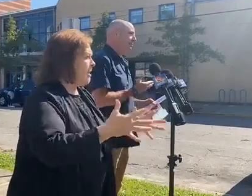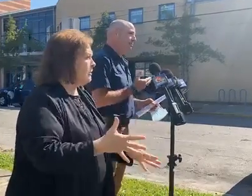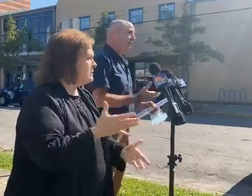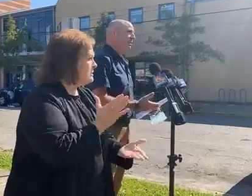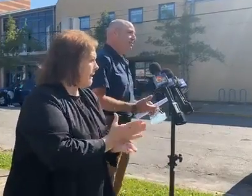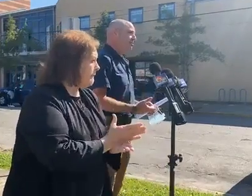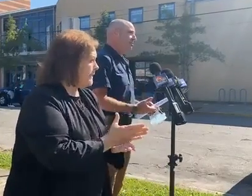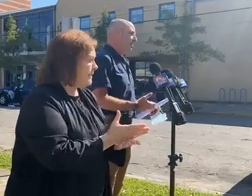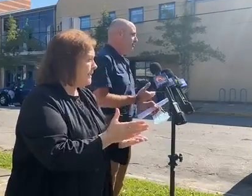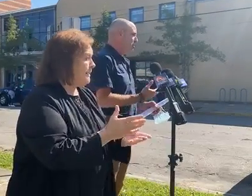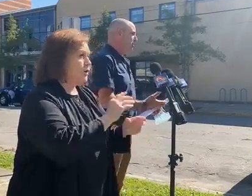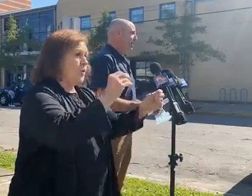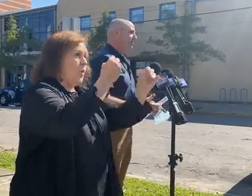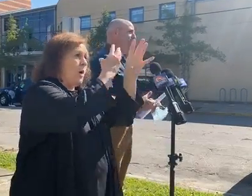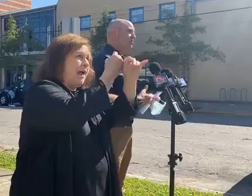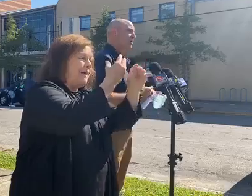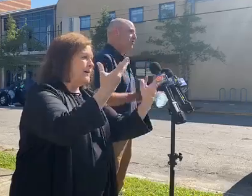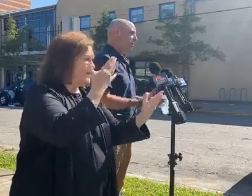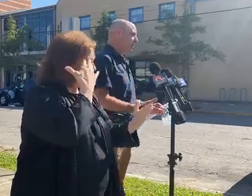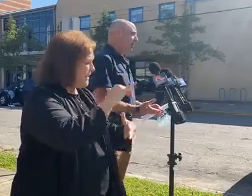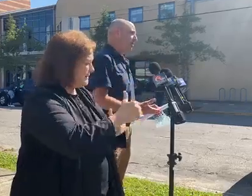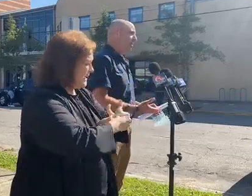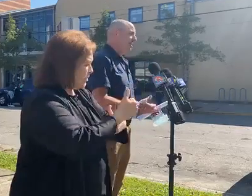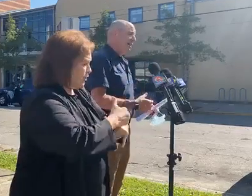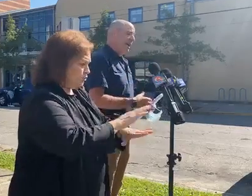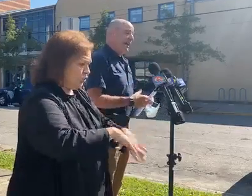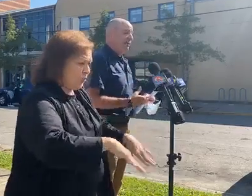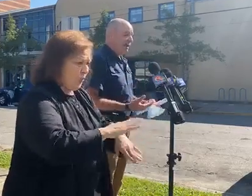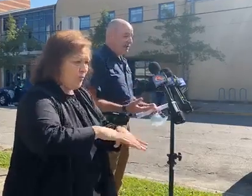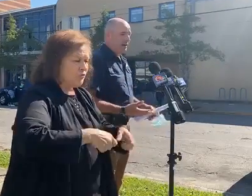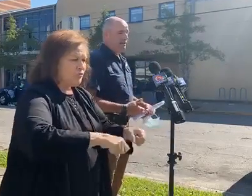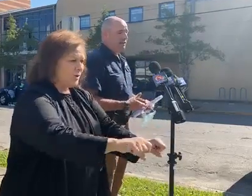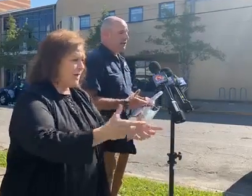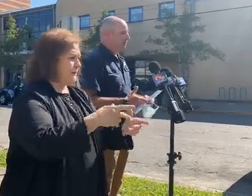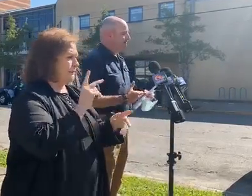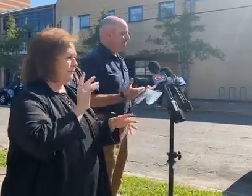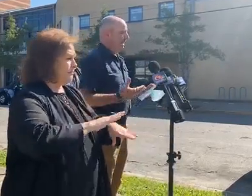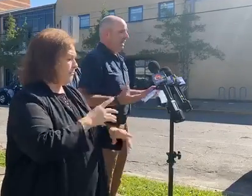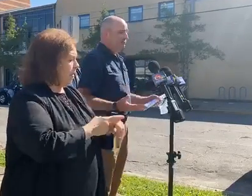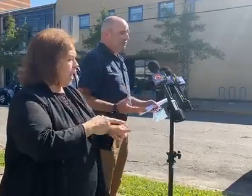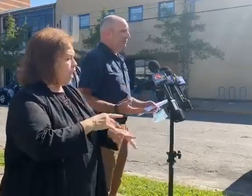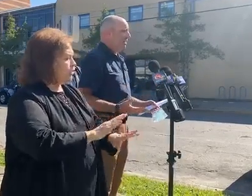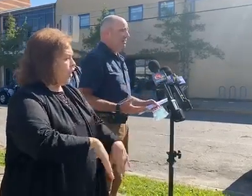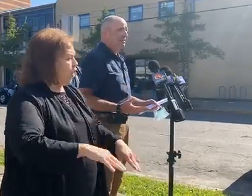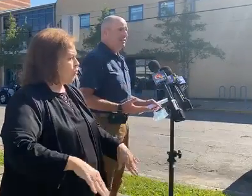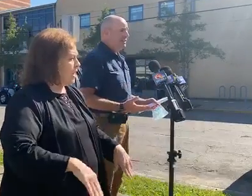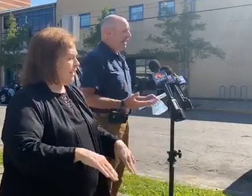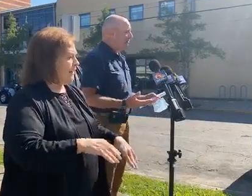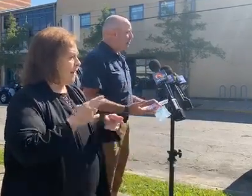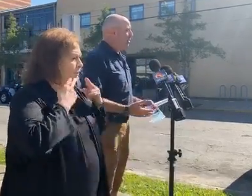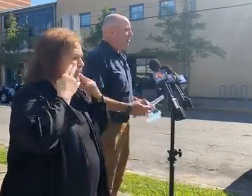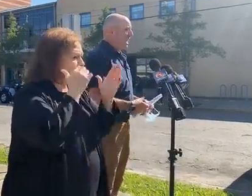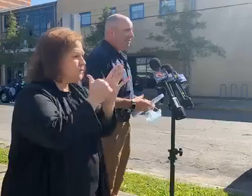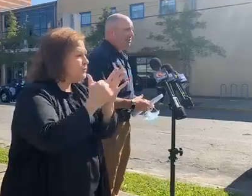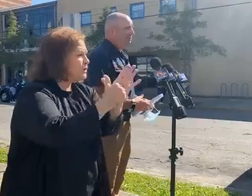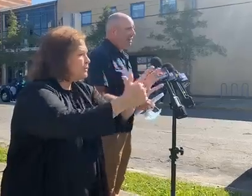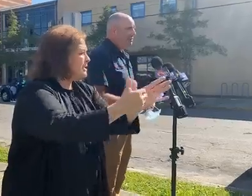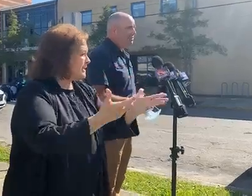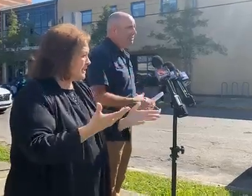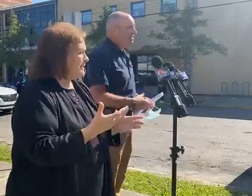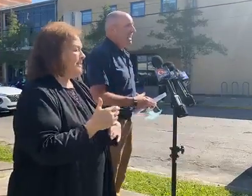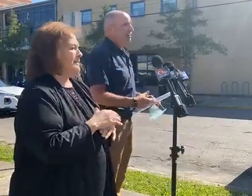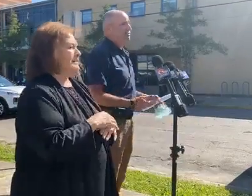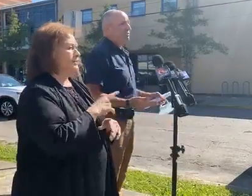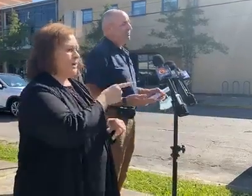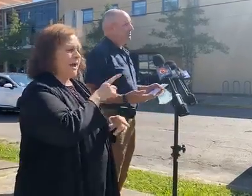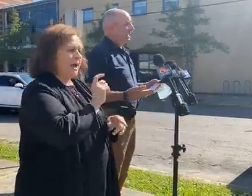and I think that's really dangerous if you have children out, there's trick-or-treating going on. And then, have to say, you have to watch your gathering